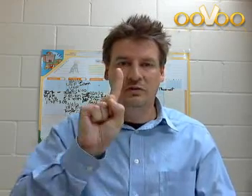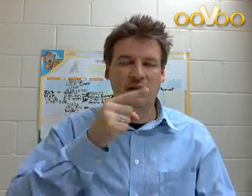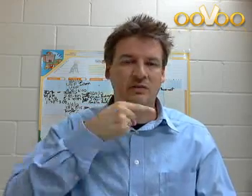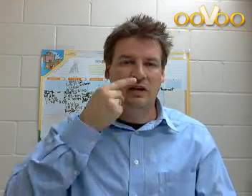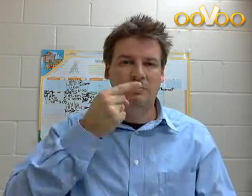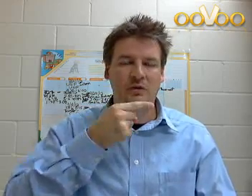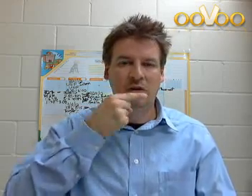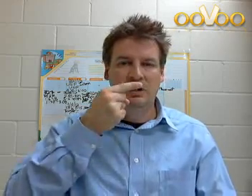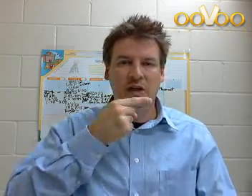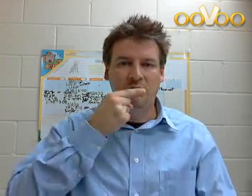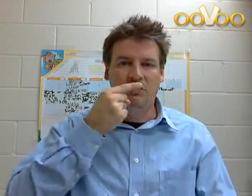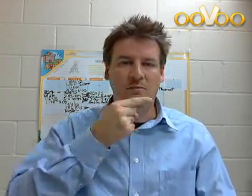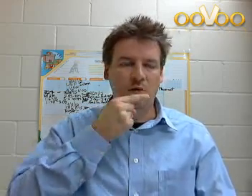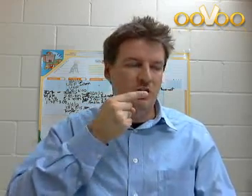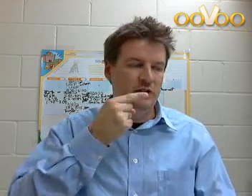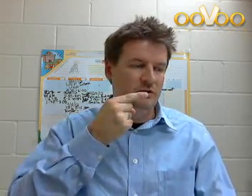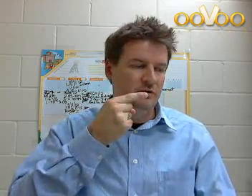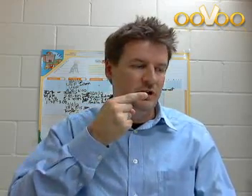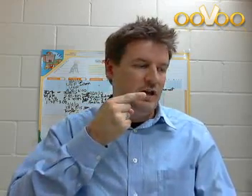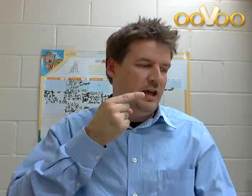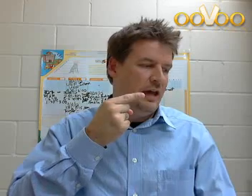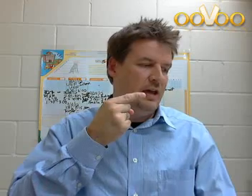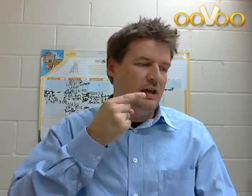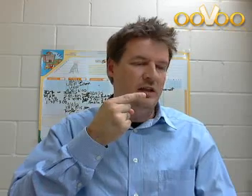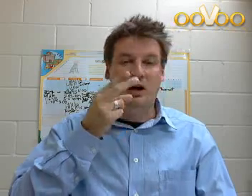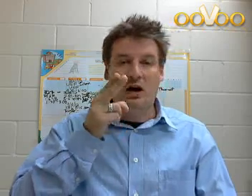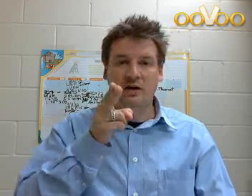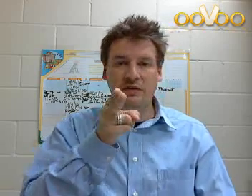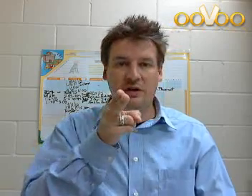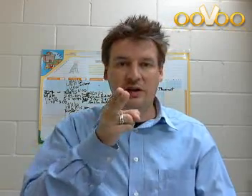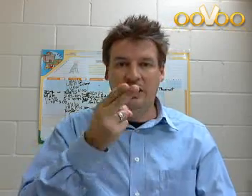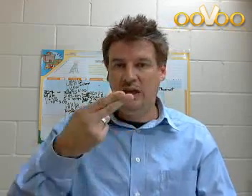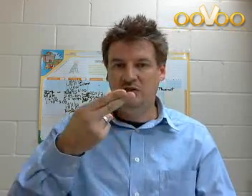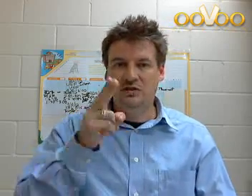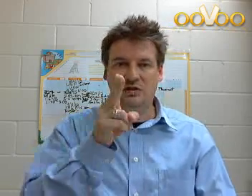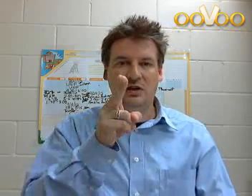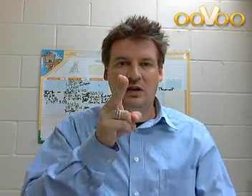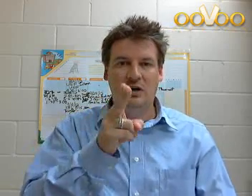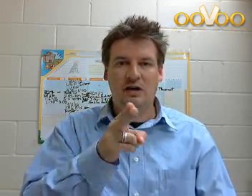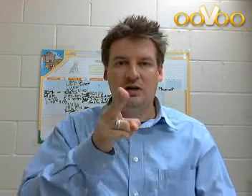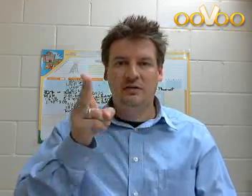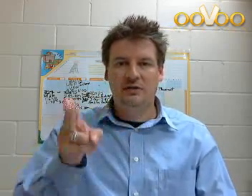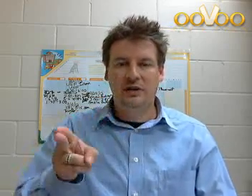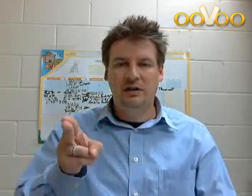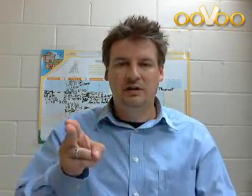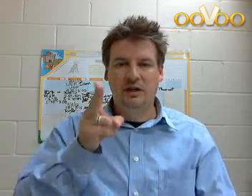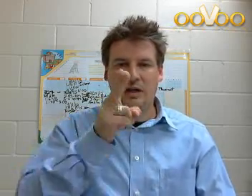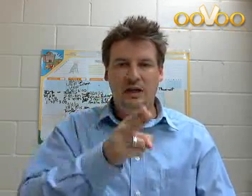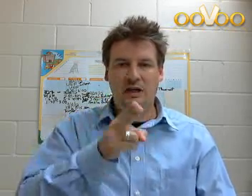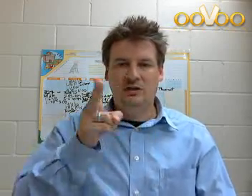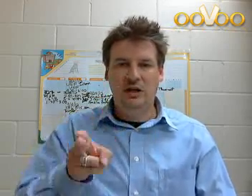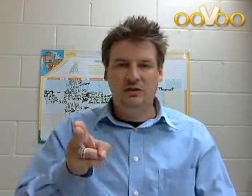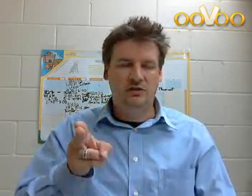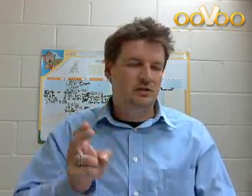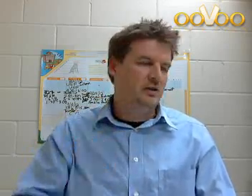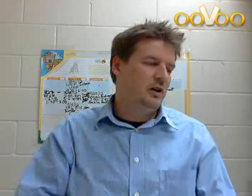hand shape, and number 1. And hard of hearing, H, hard of hearing, H,